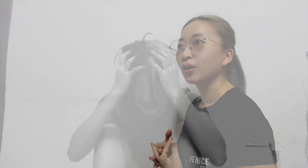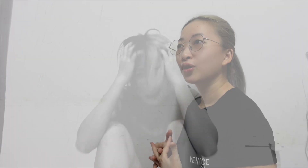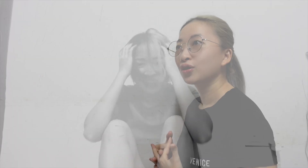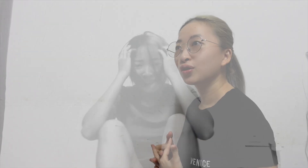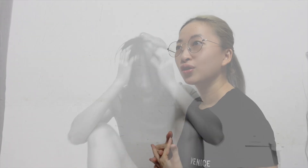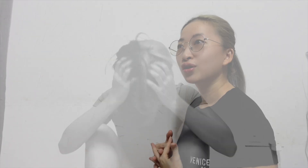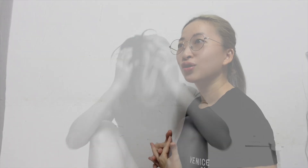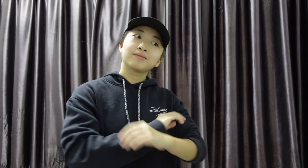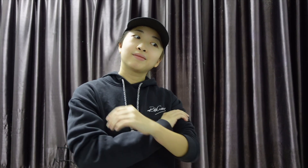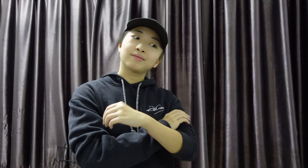He cannot hurt me.